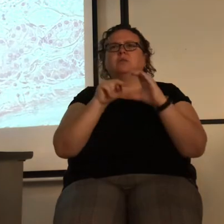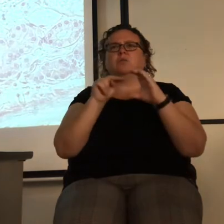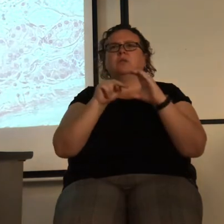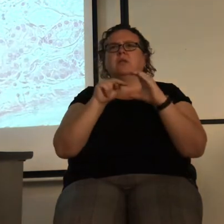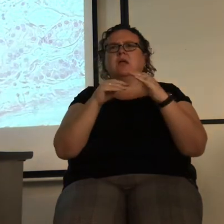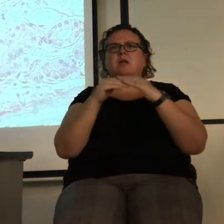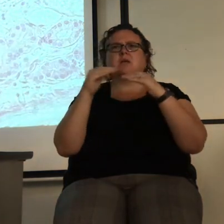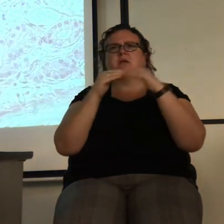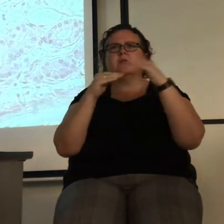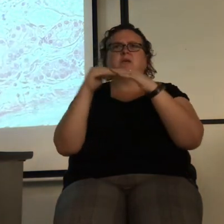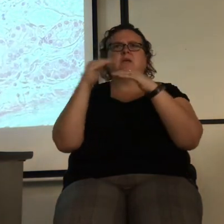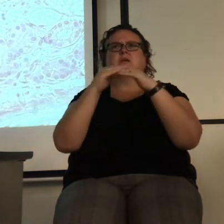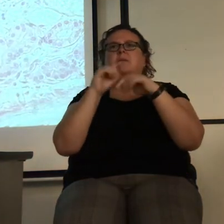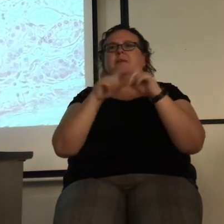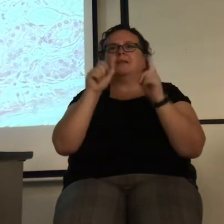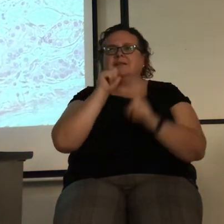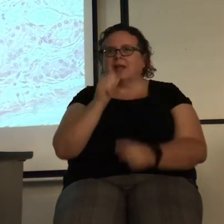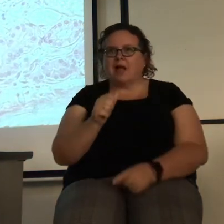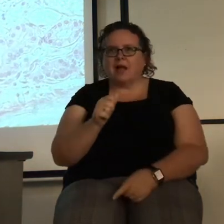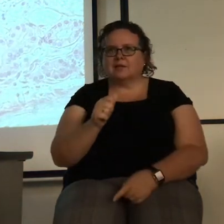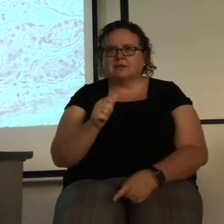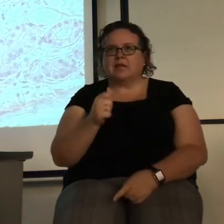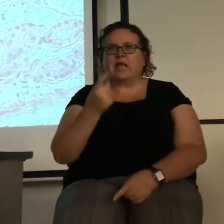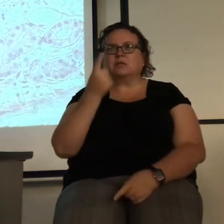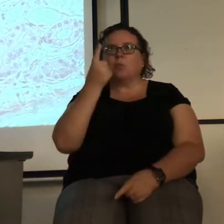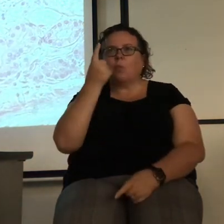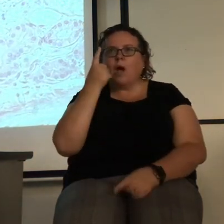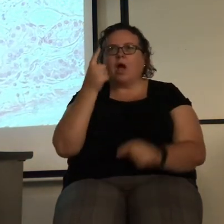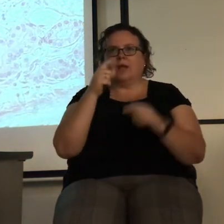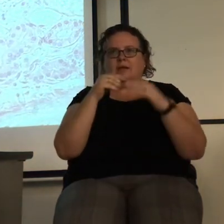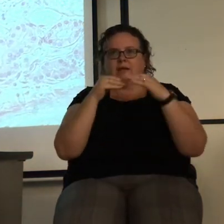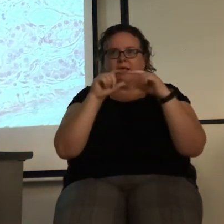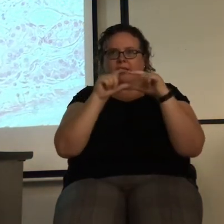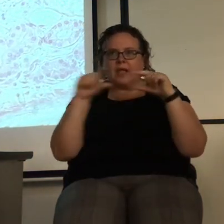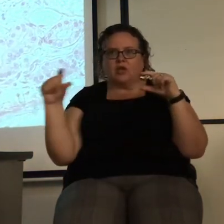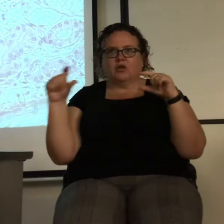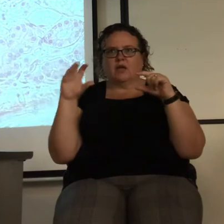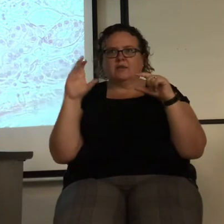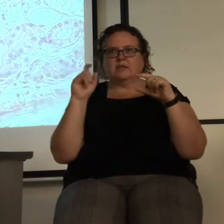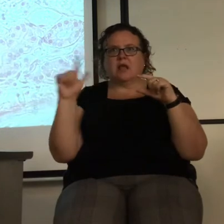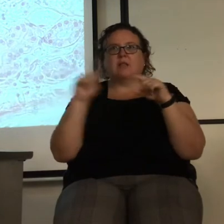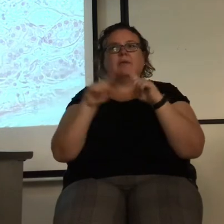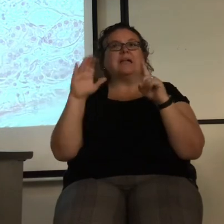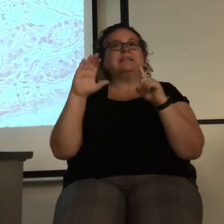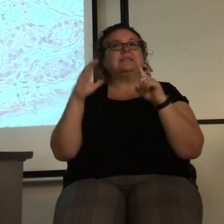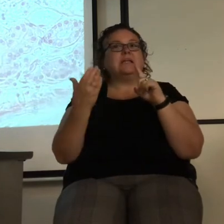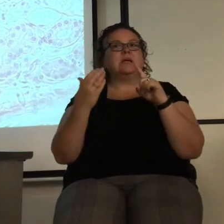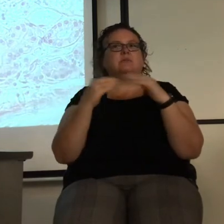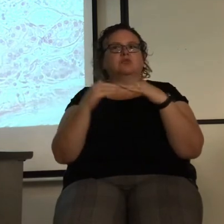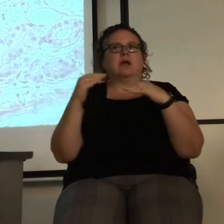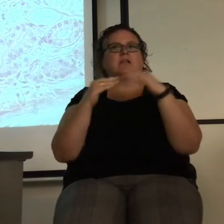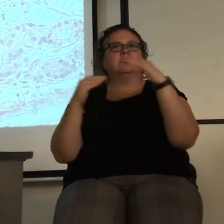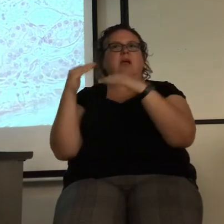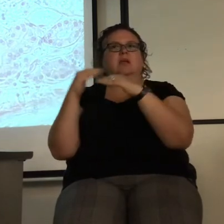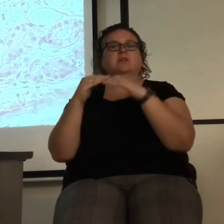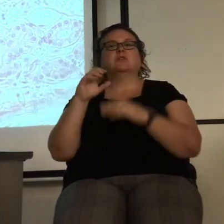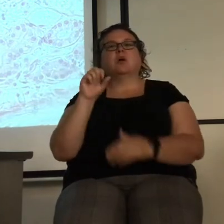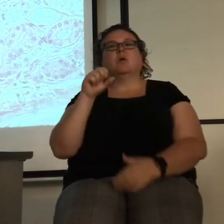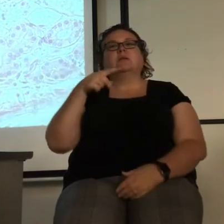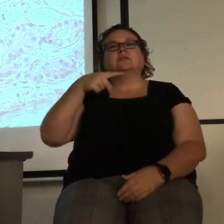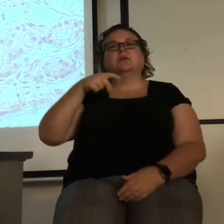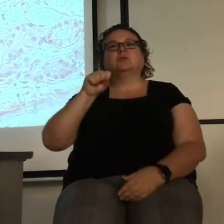another. But it's not. It's one layer of cells. It just appears stratified. So it's